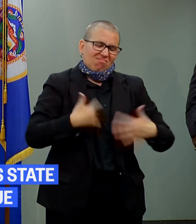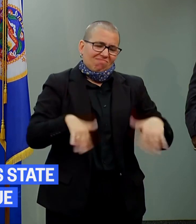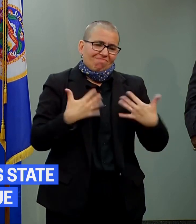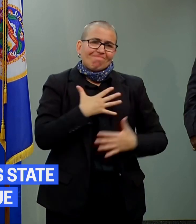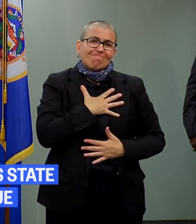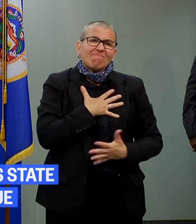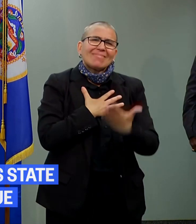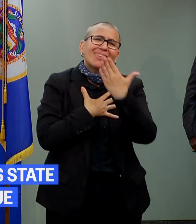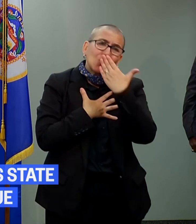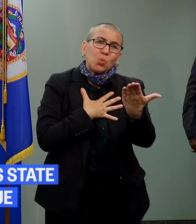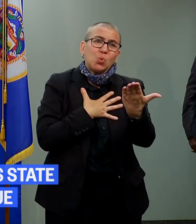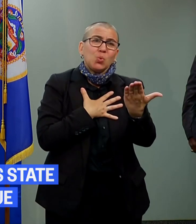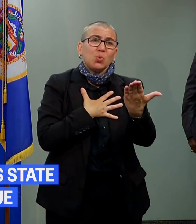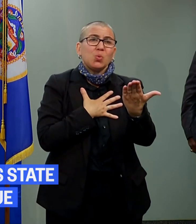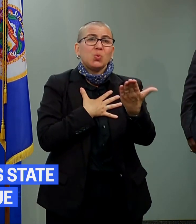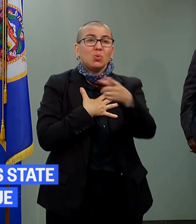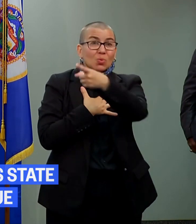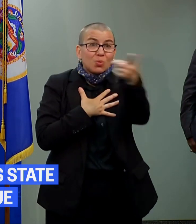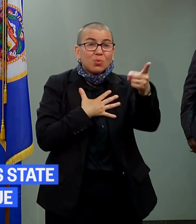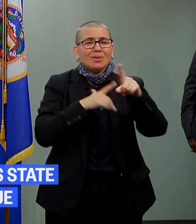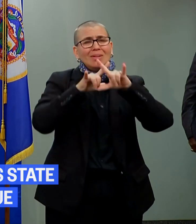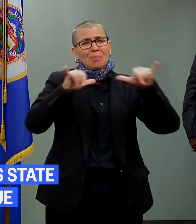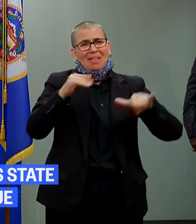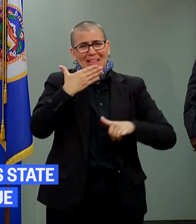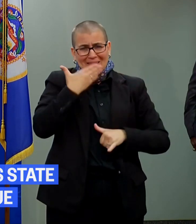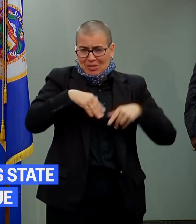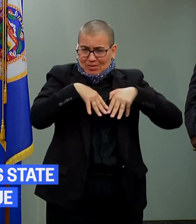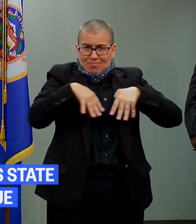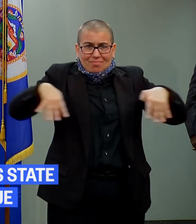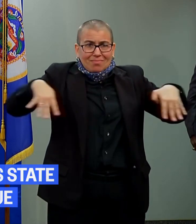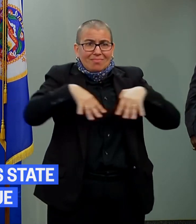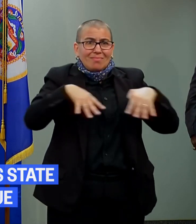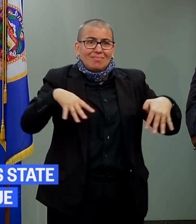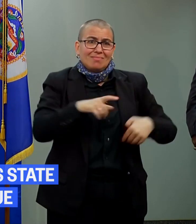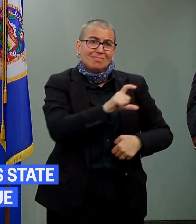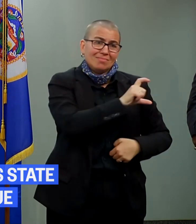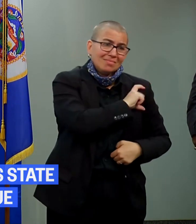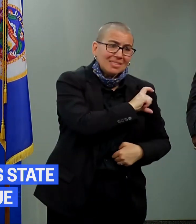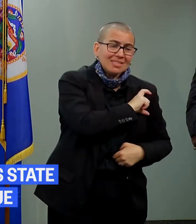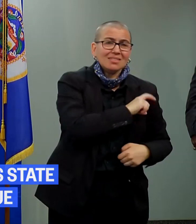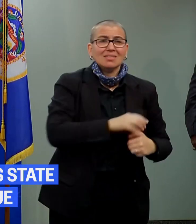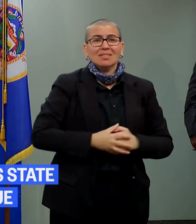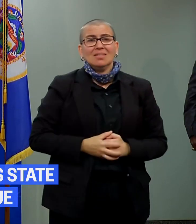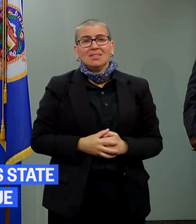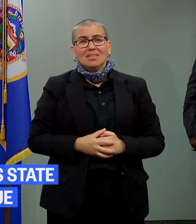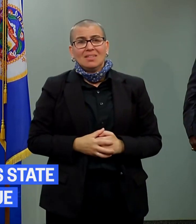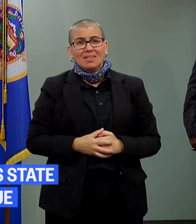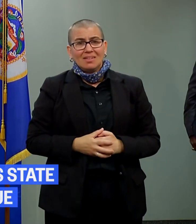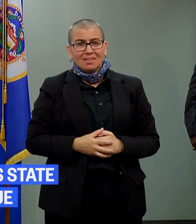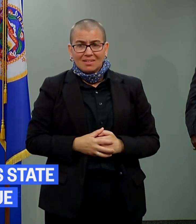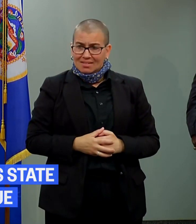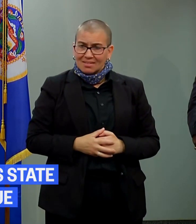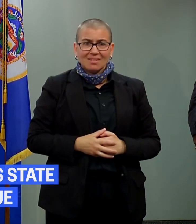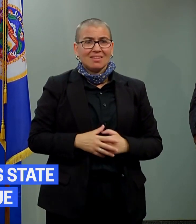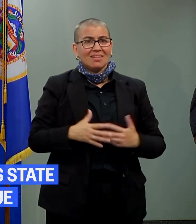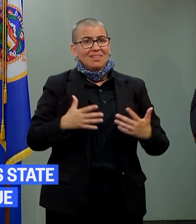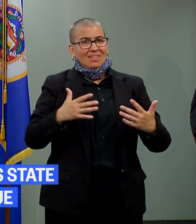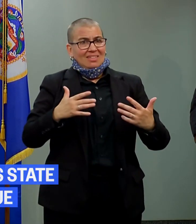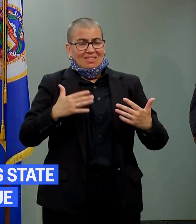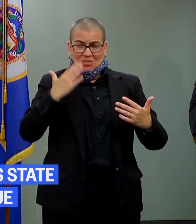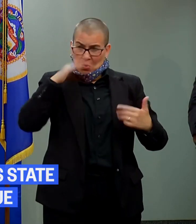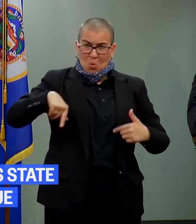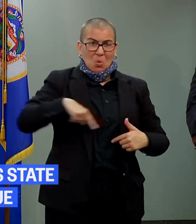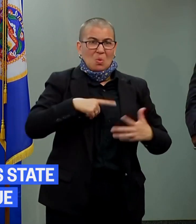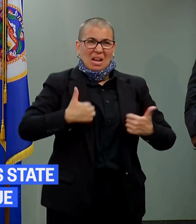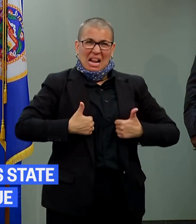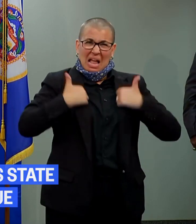our state troopers and others who came together and put their lives on the line to make the city safer and to make Minnesota a safe